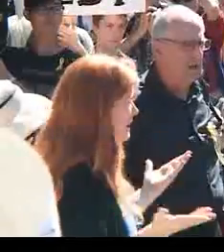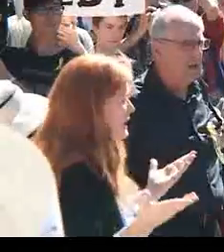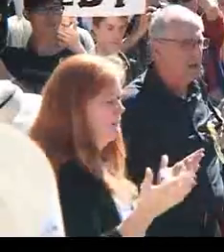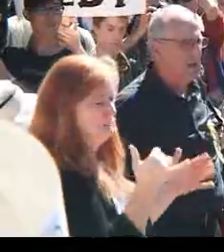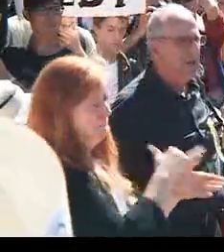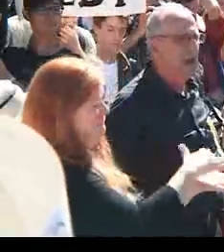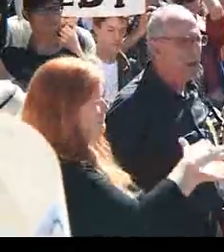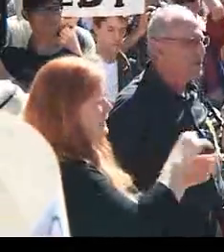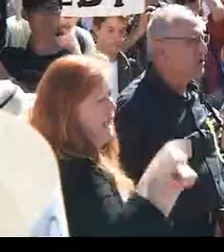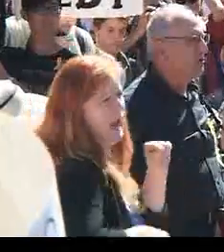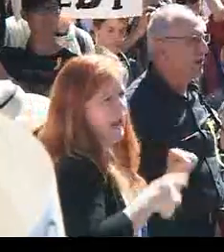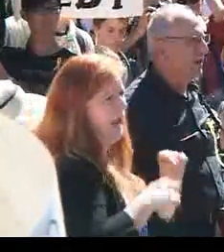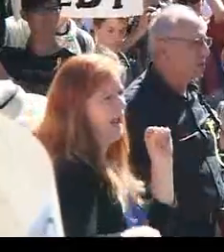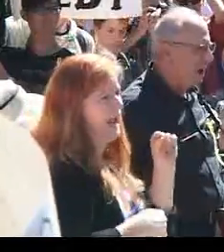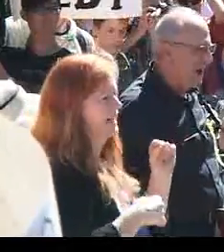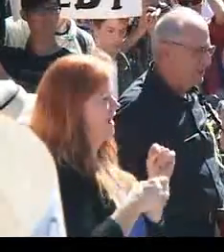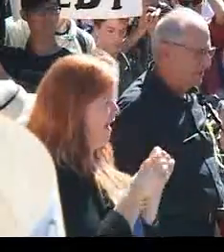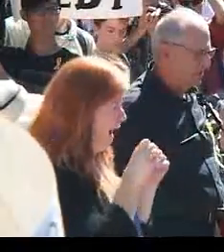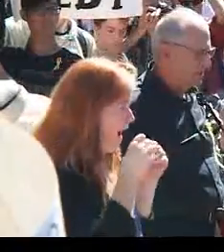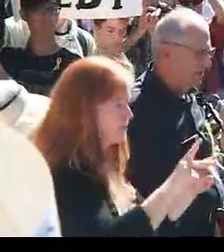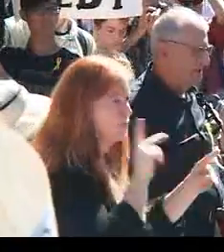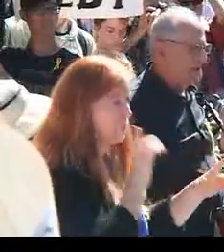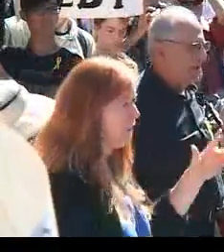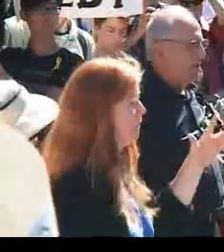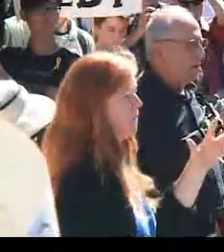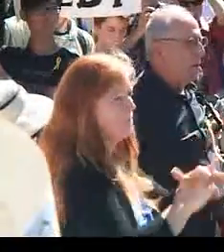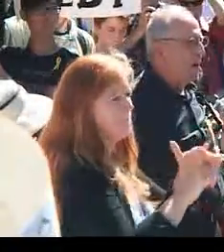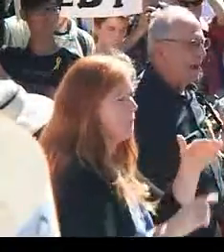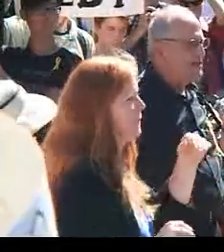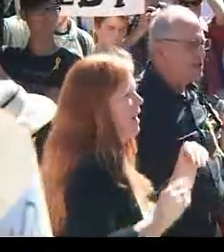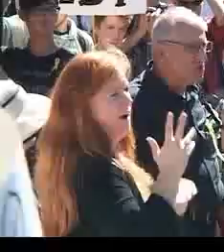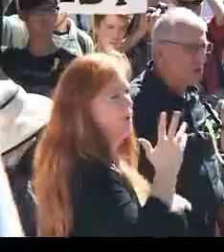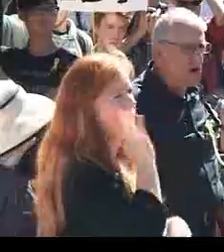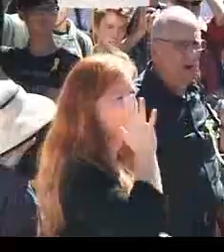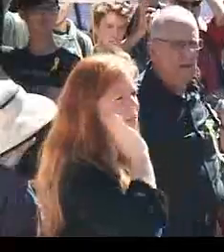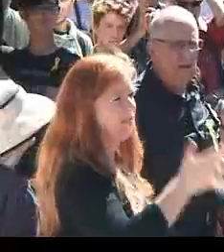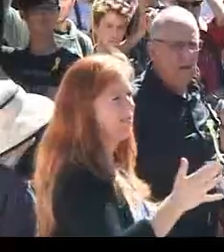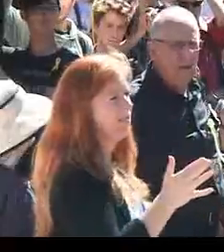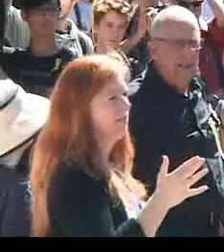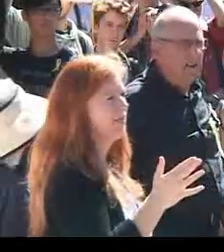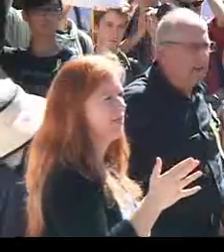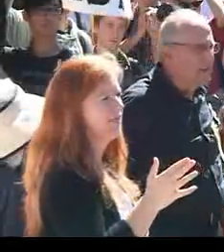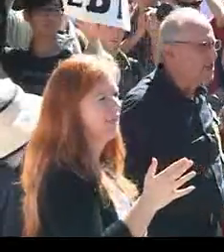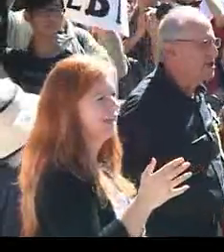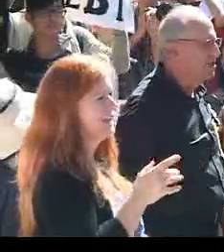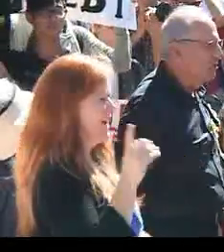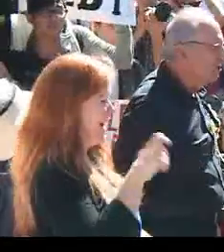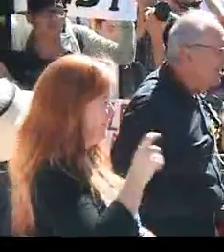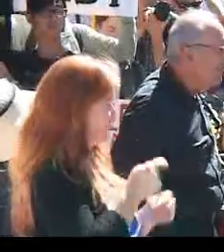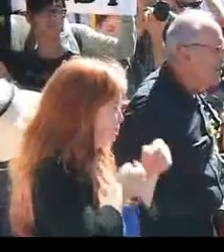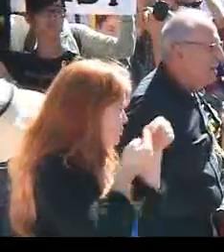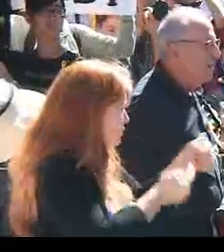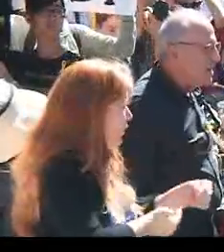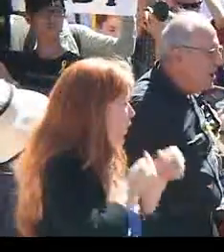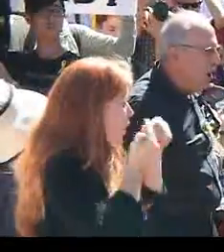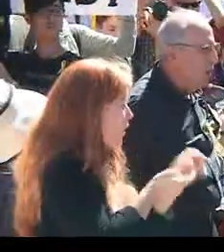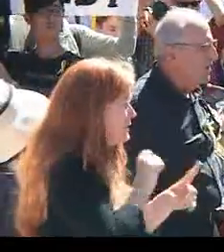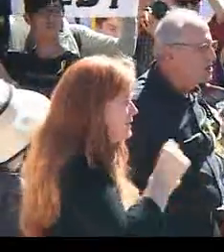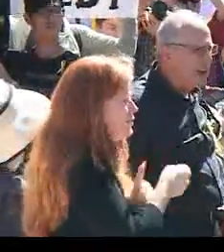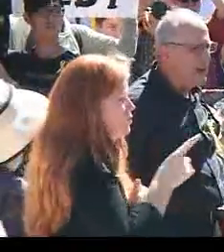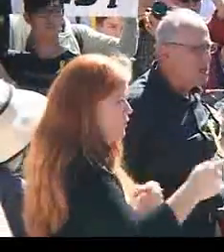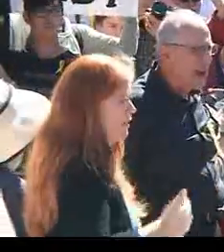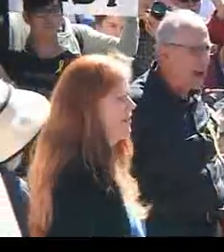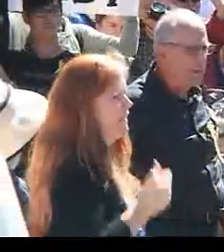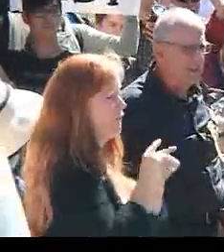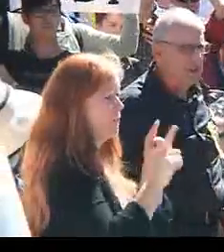impossible, the opportunity arises. One has to struggle in the conditions you live. But no,